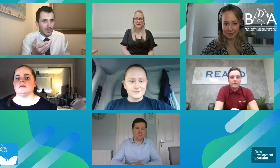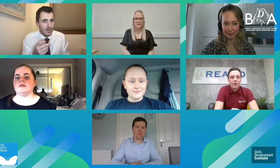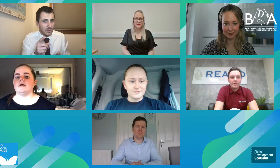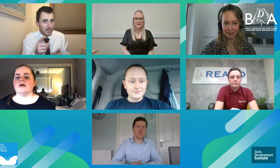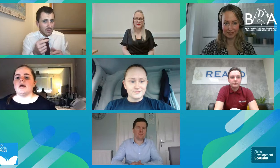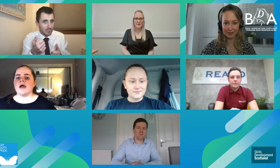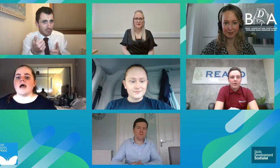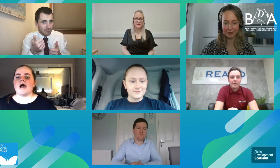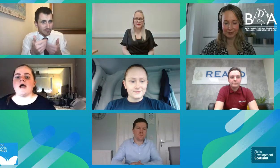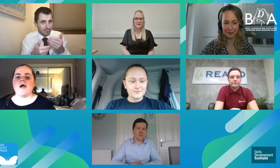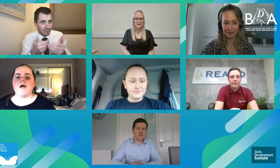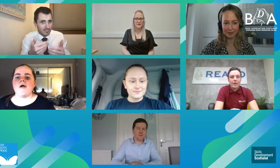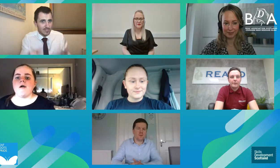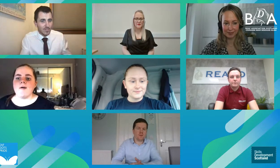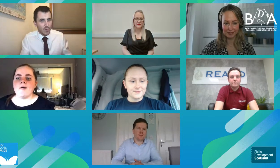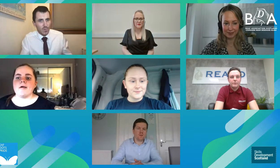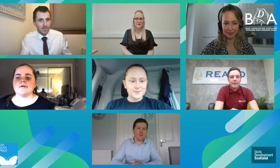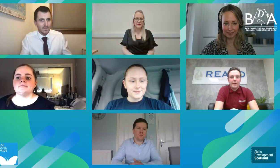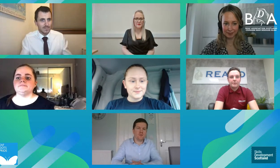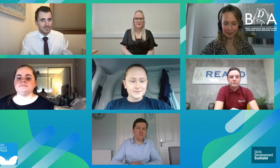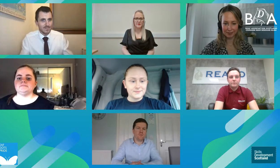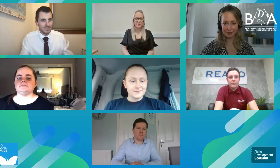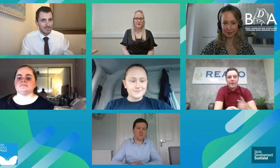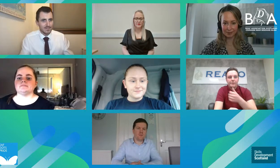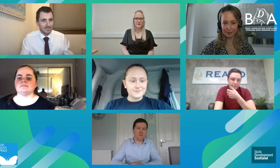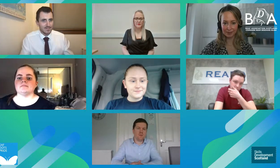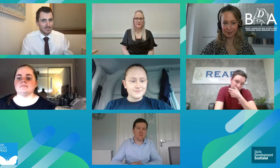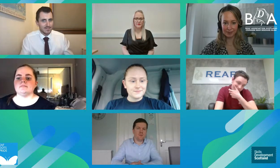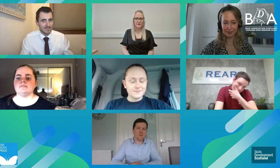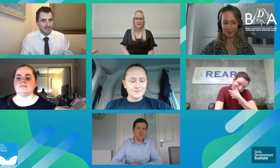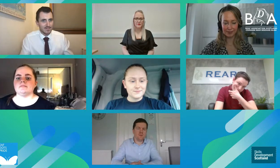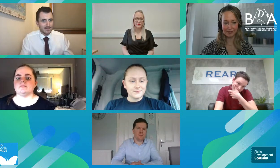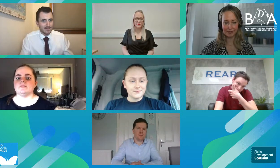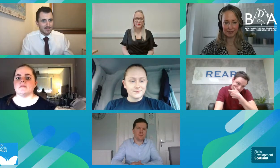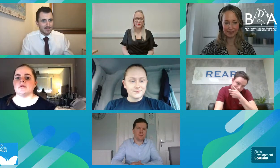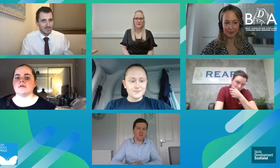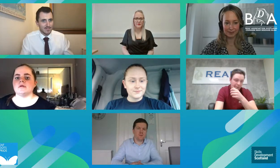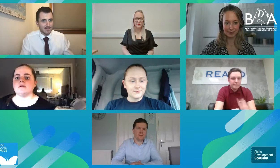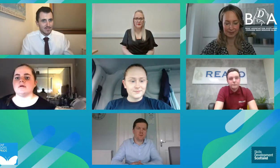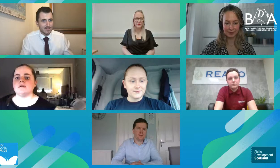Rebecca, do you want to tell us about your COVID experience in the workplace?